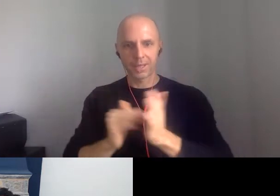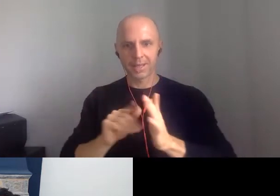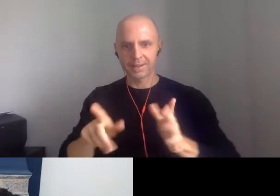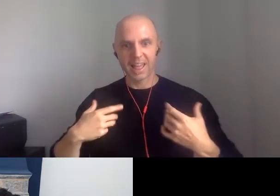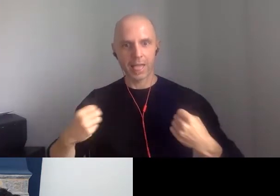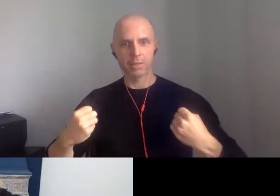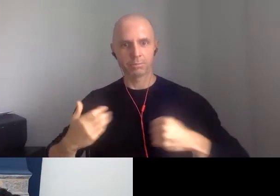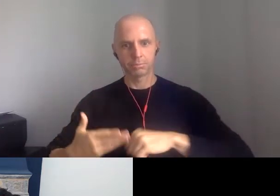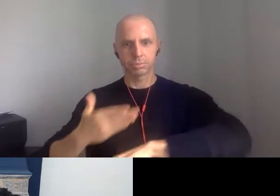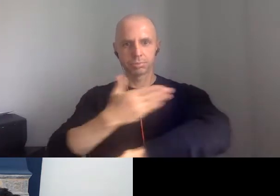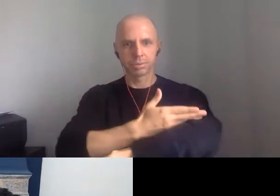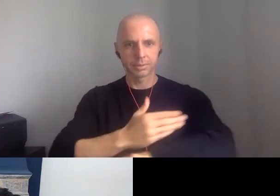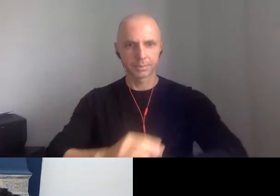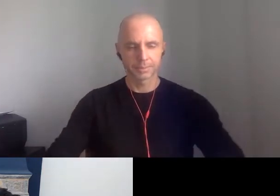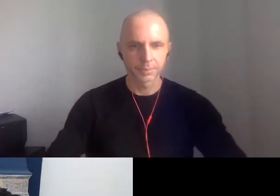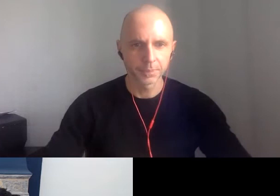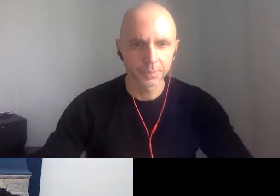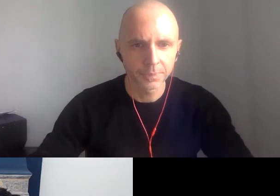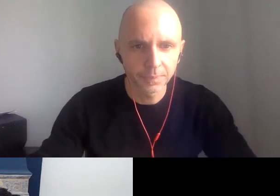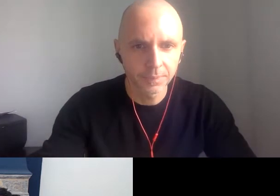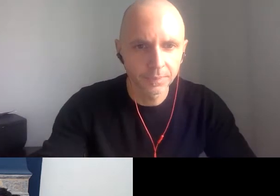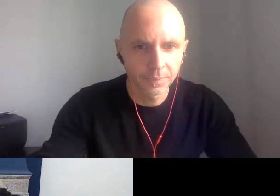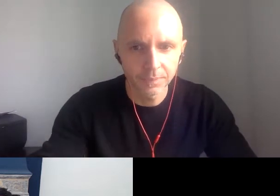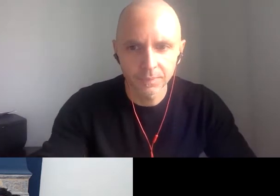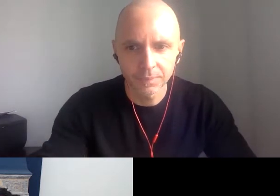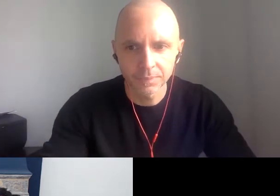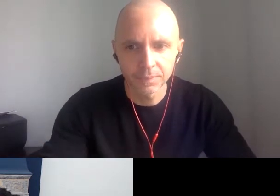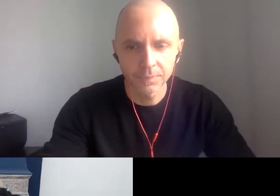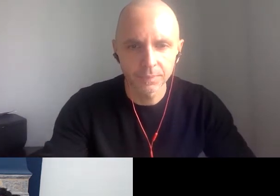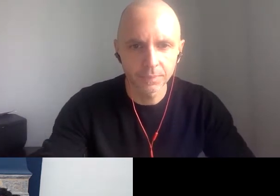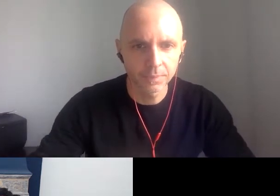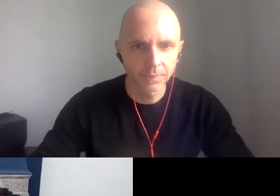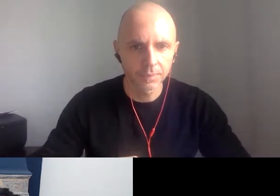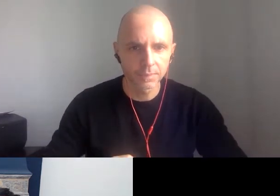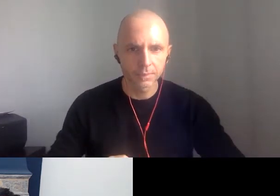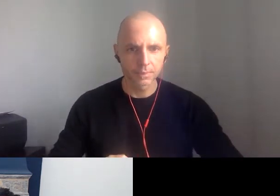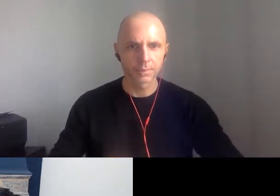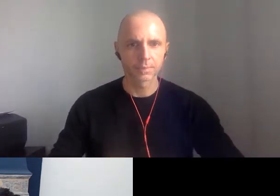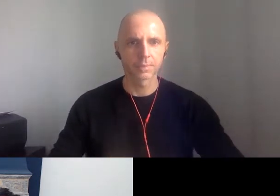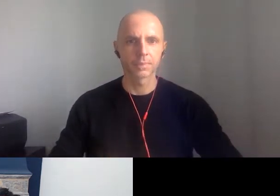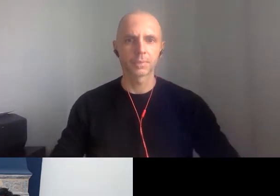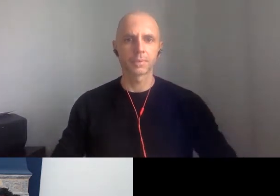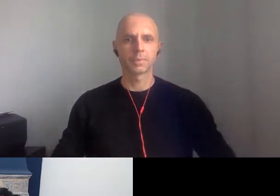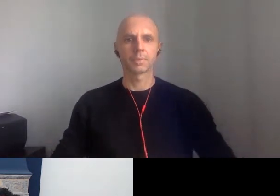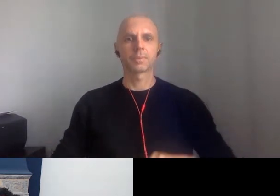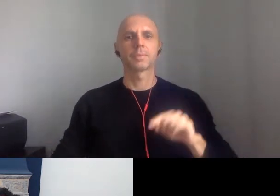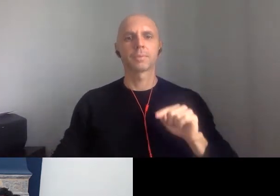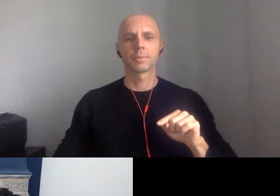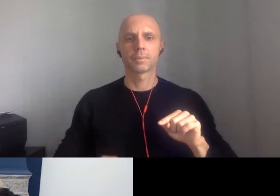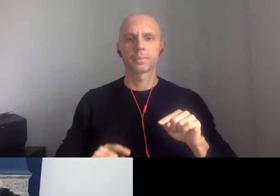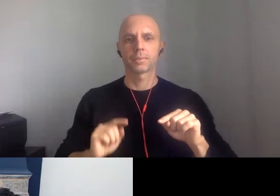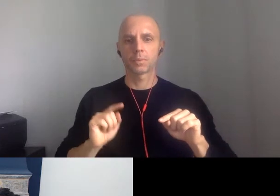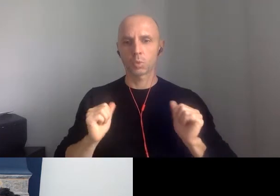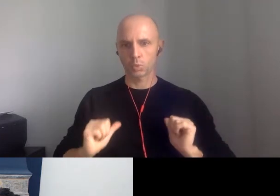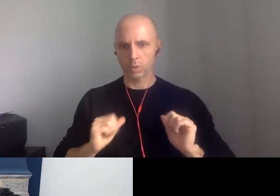Desiltation of the ponds. With help of a floating digger, we've removed the buildup of silt from three of the ponds to improve the health of the